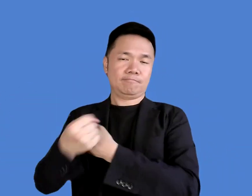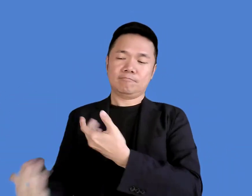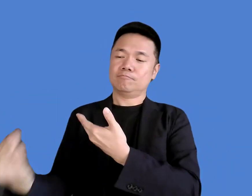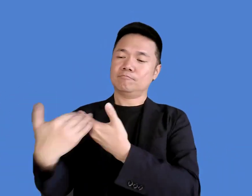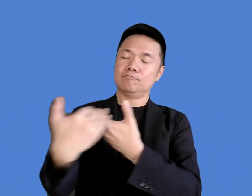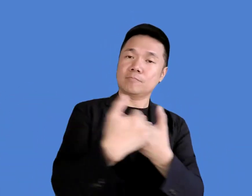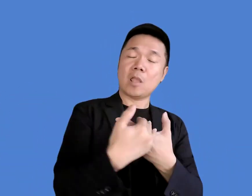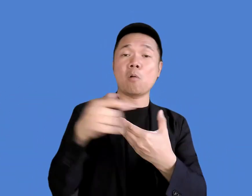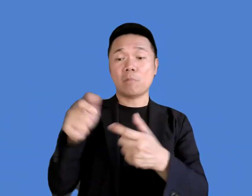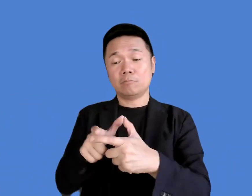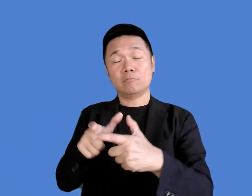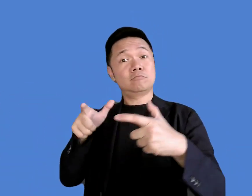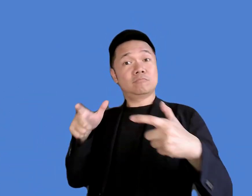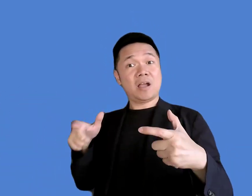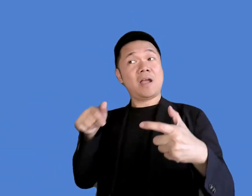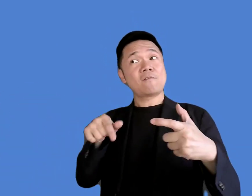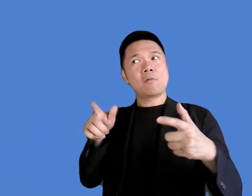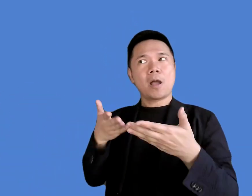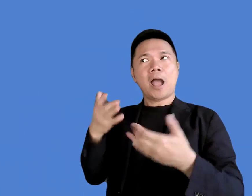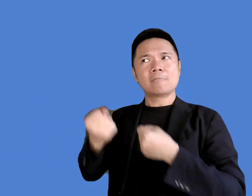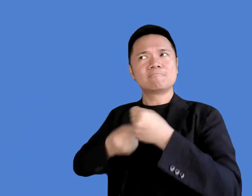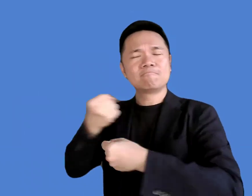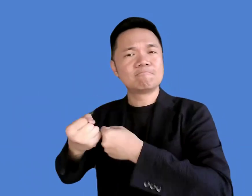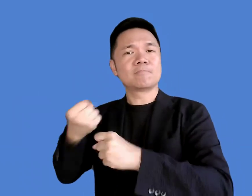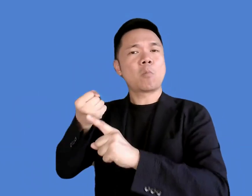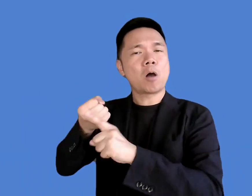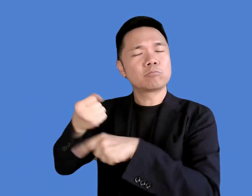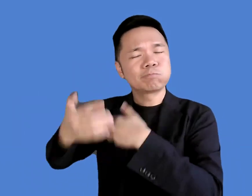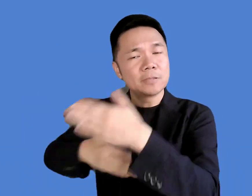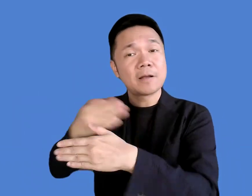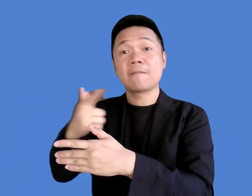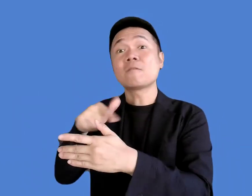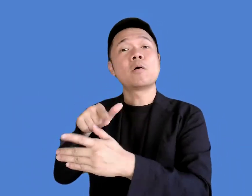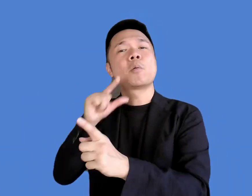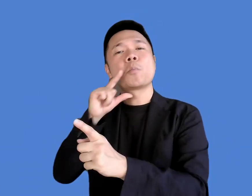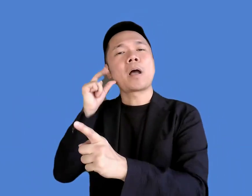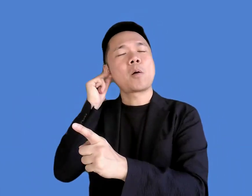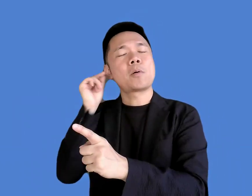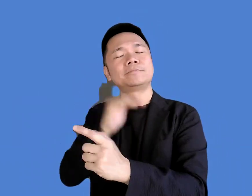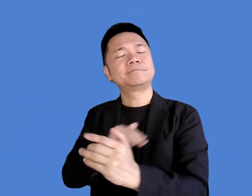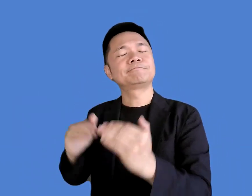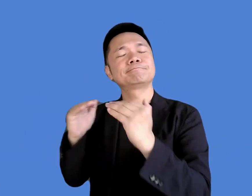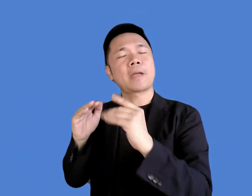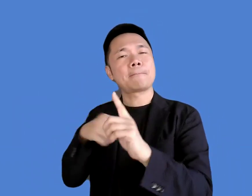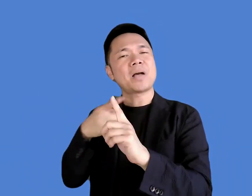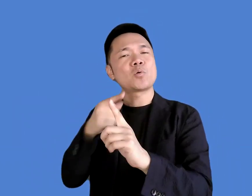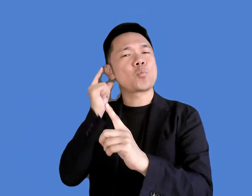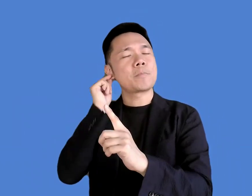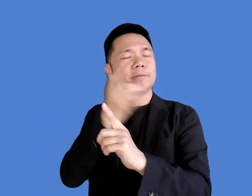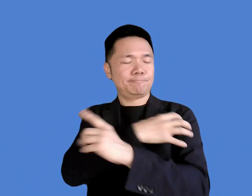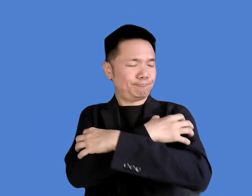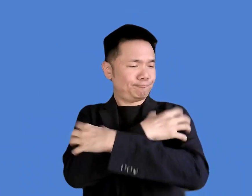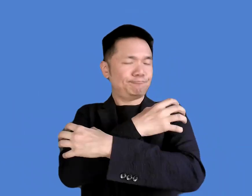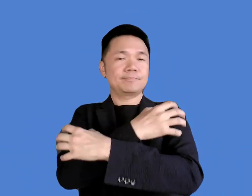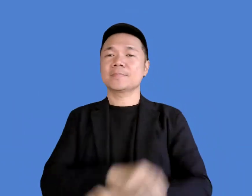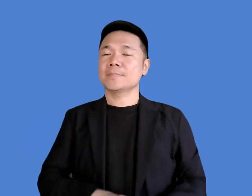movement and continue to address the most persistent challenges to gender equality and women's empowerment. So I'm going to